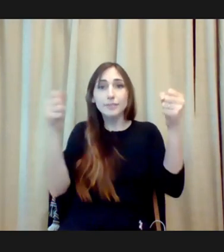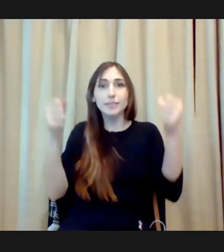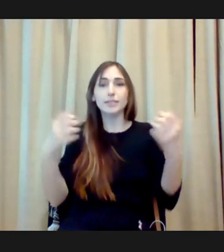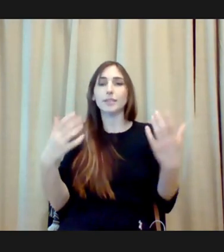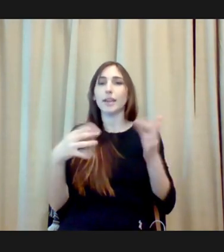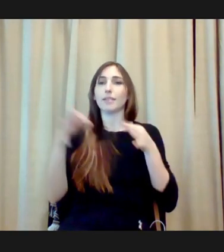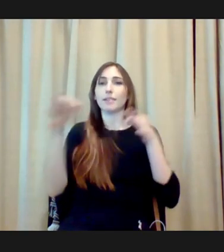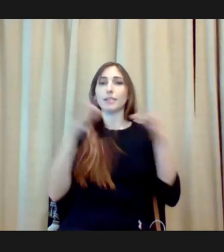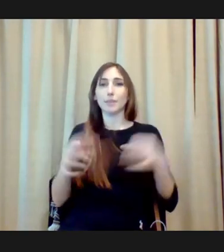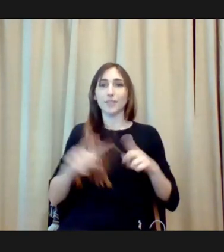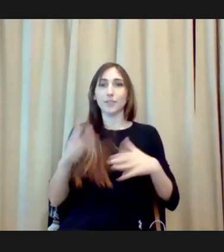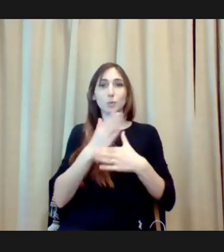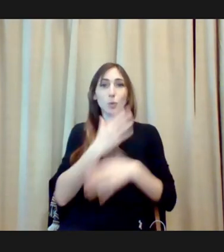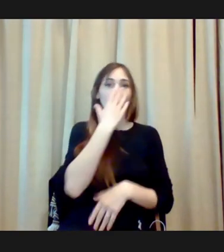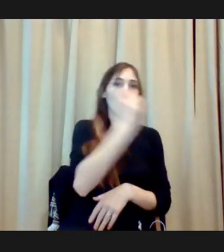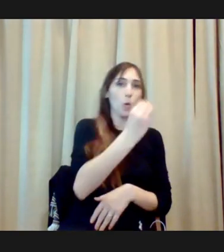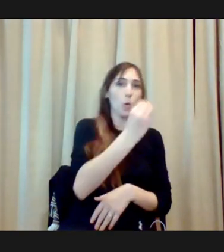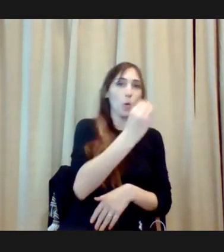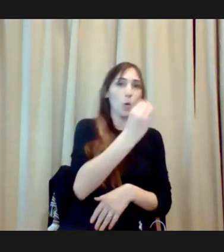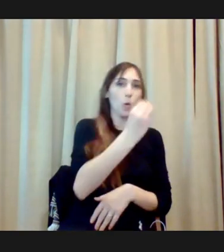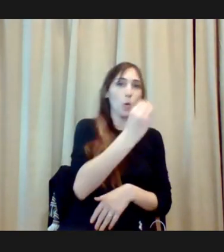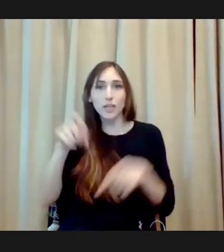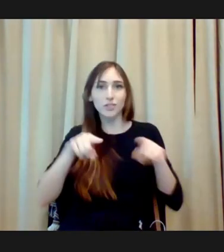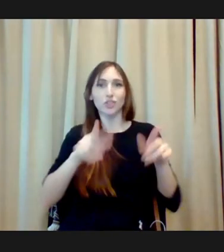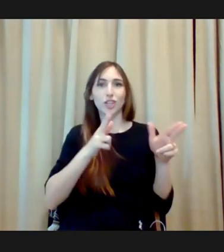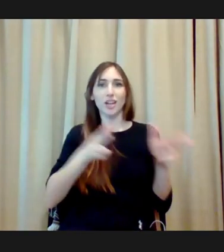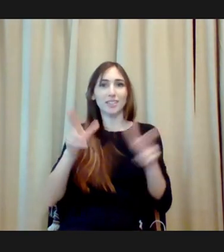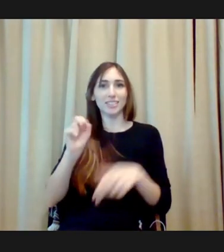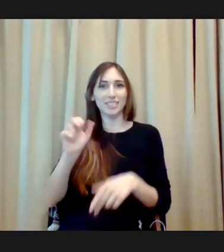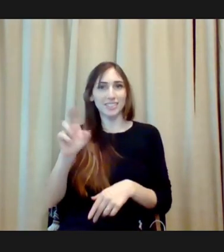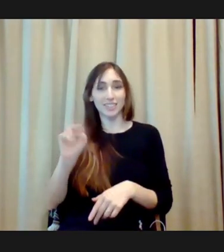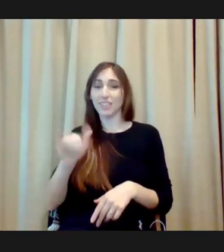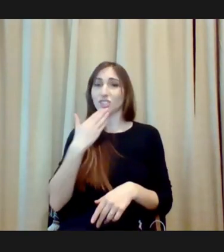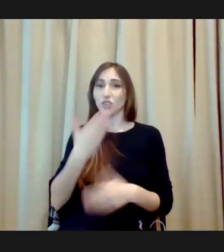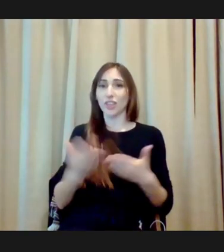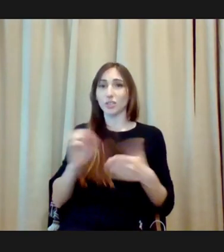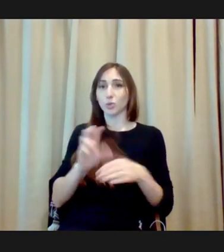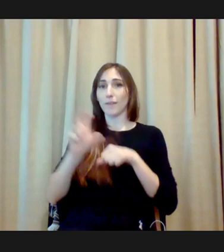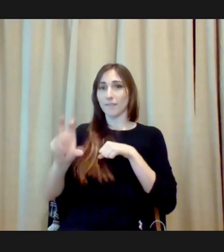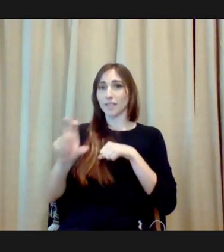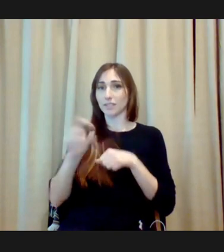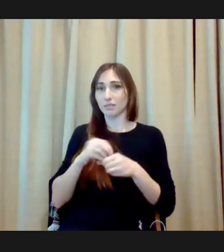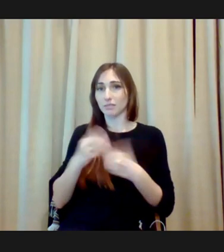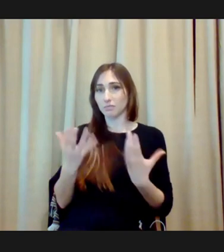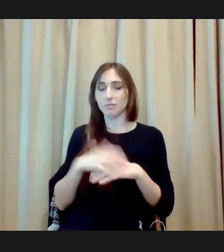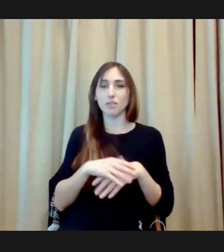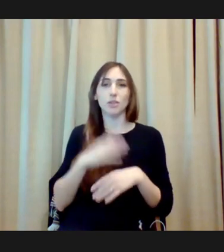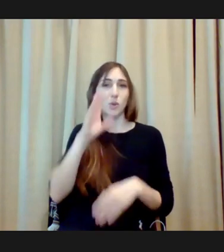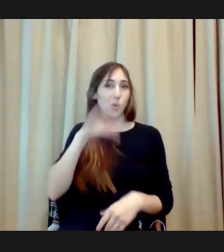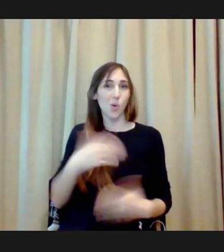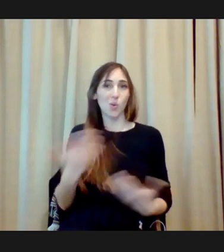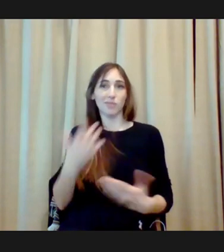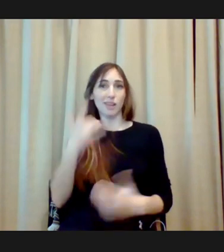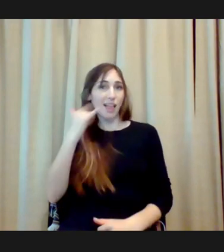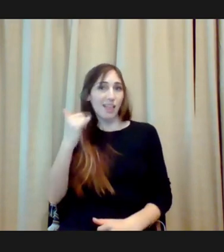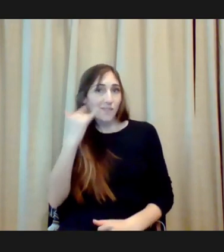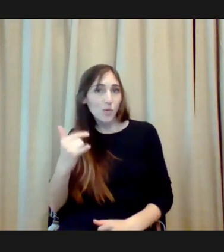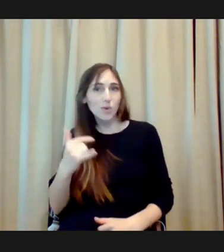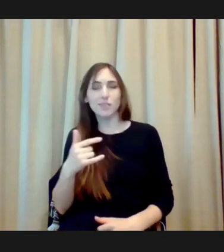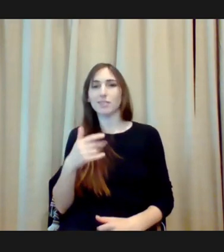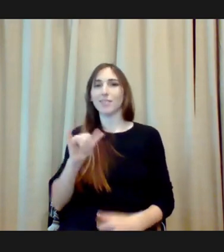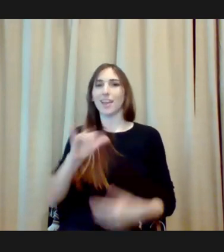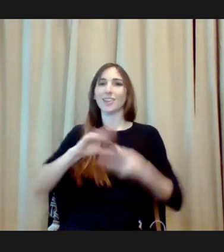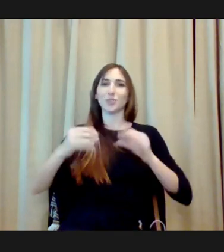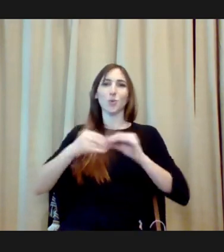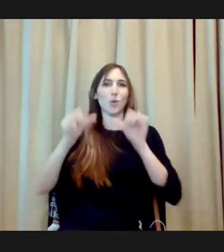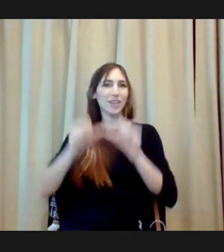hunting season is also always a really good thing to invest in. You know, in California, the saga continues there. We were